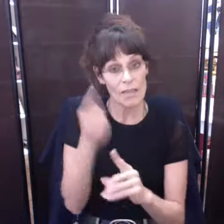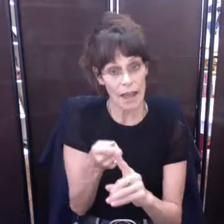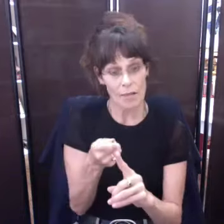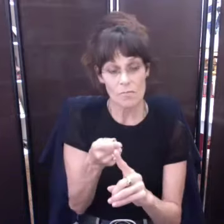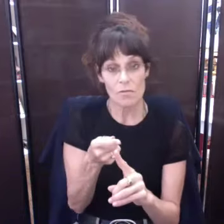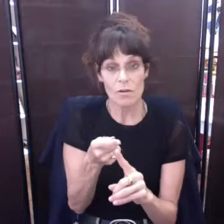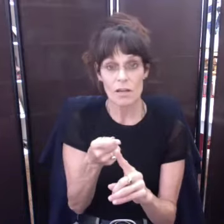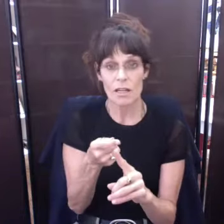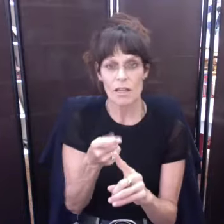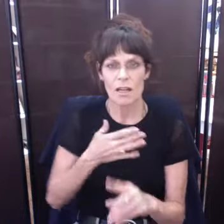my friend,